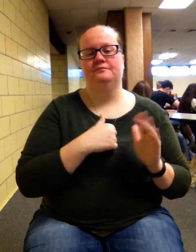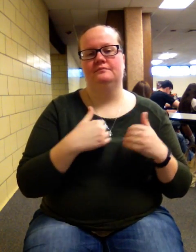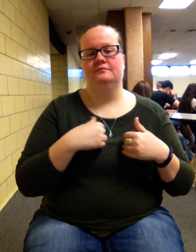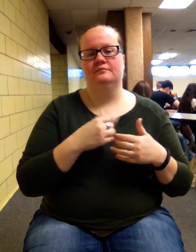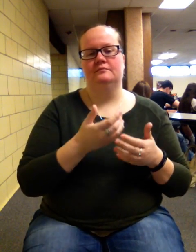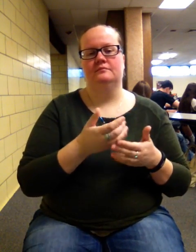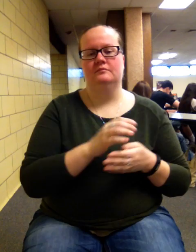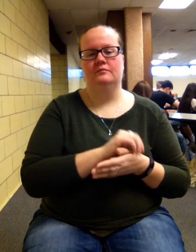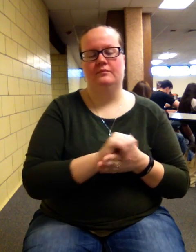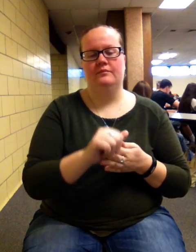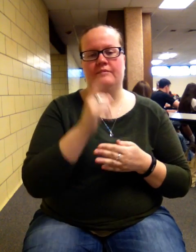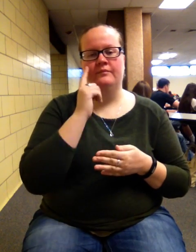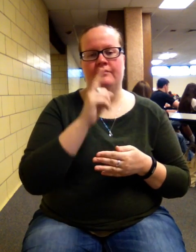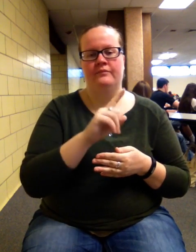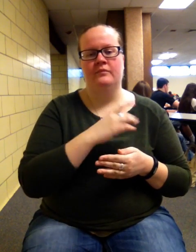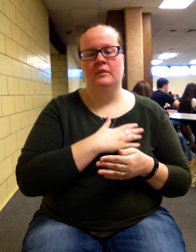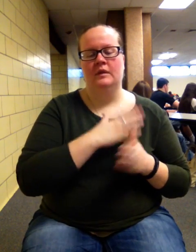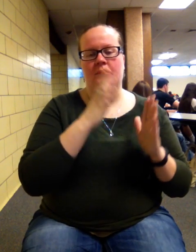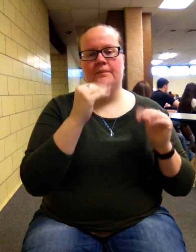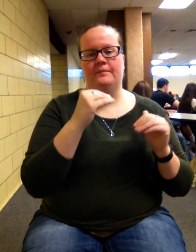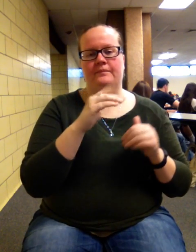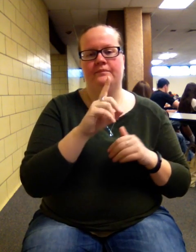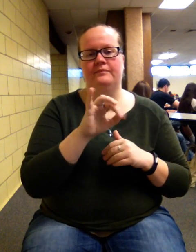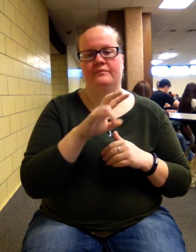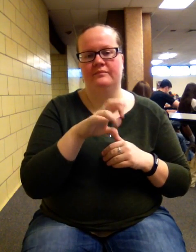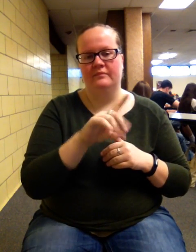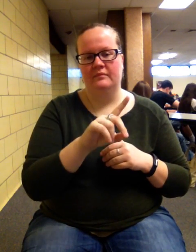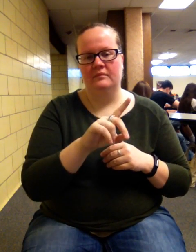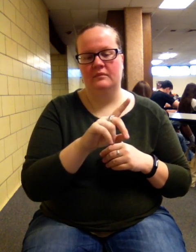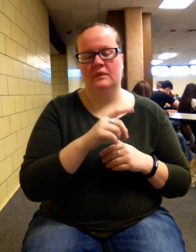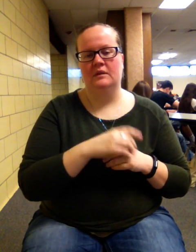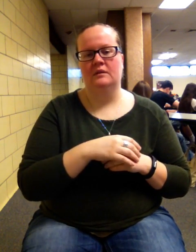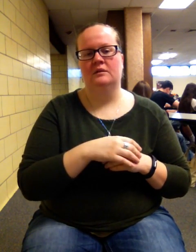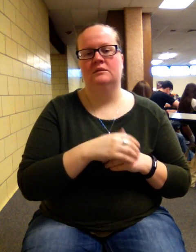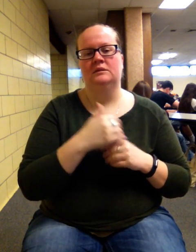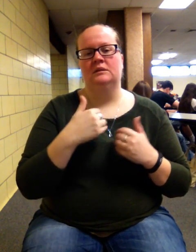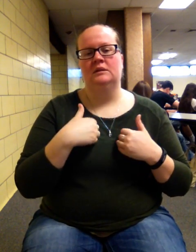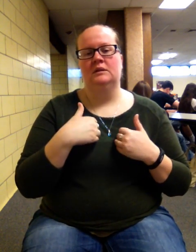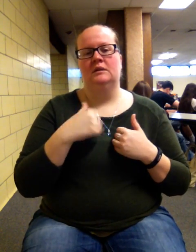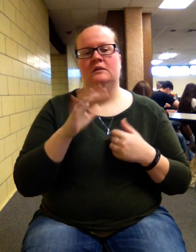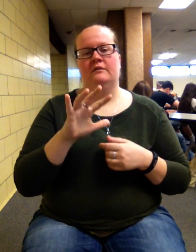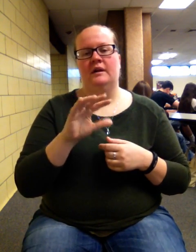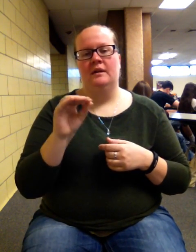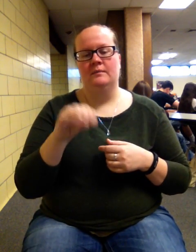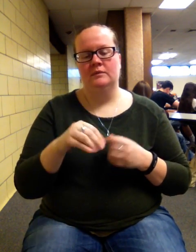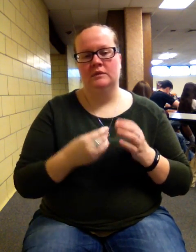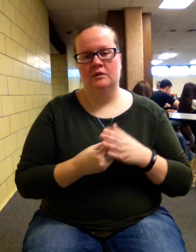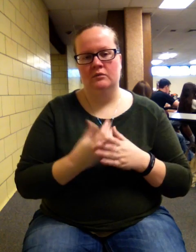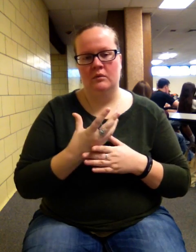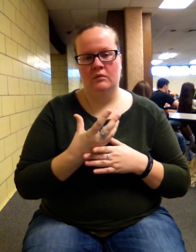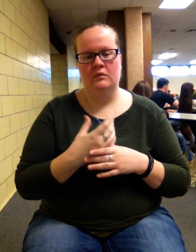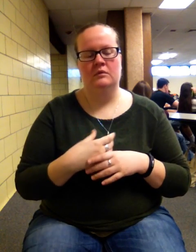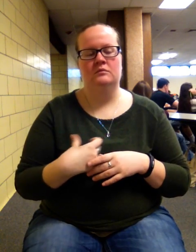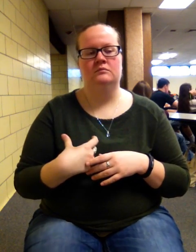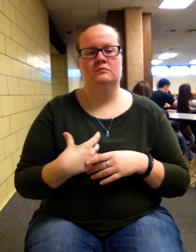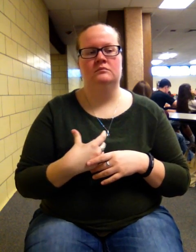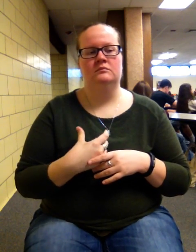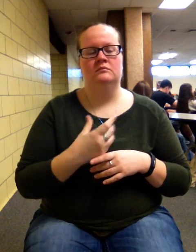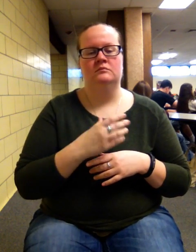for my expected dividend. I had 5% for my growth. And then